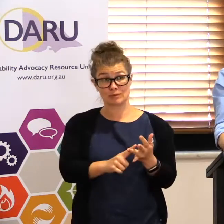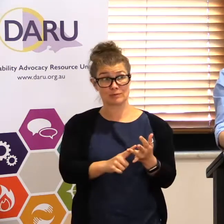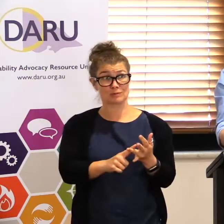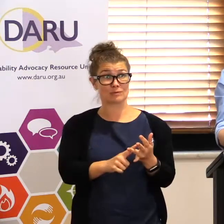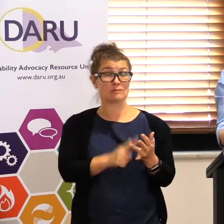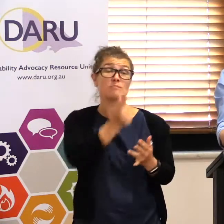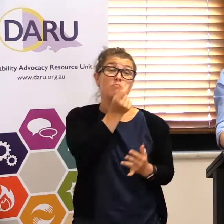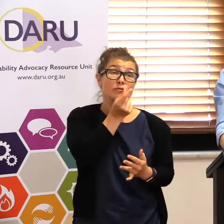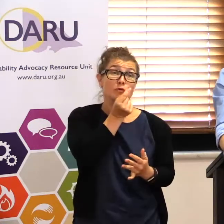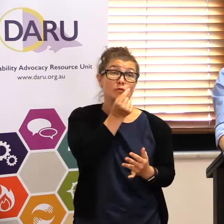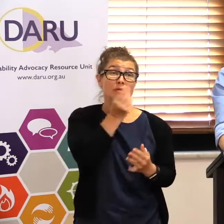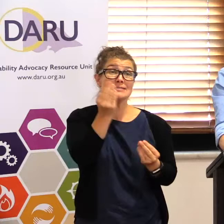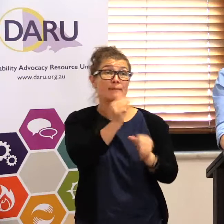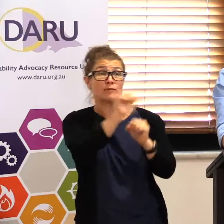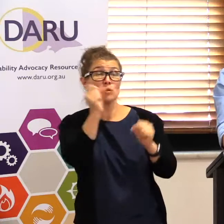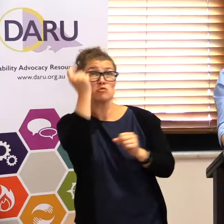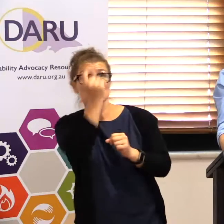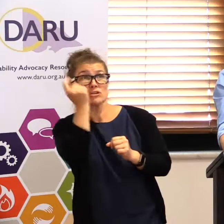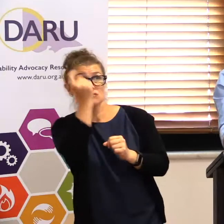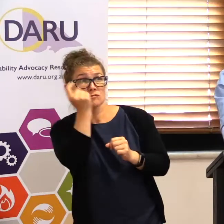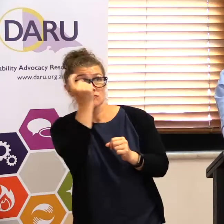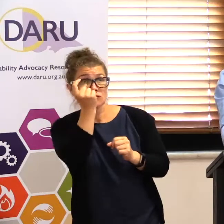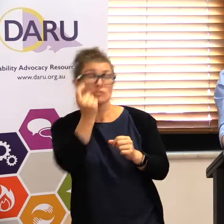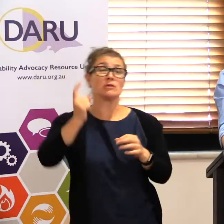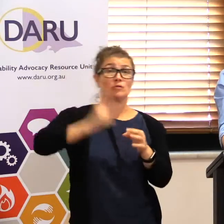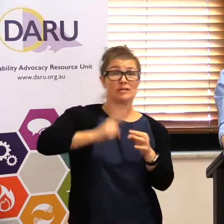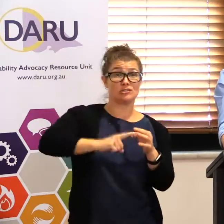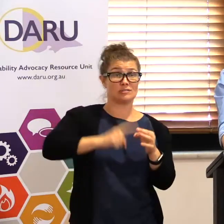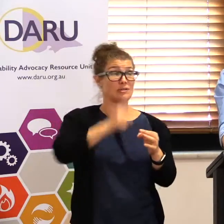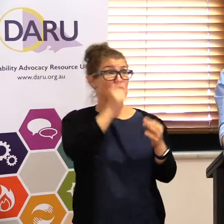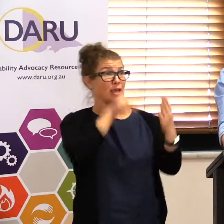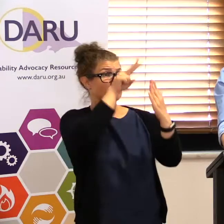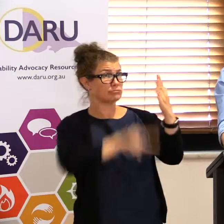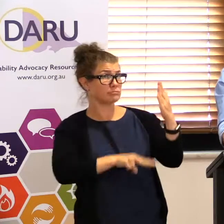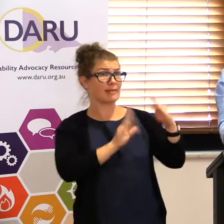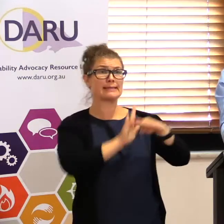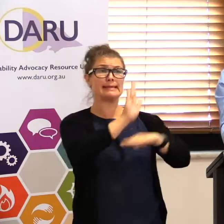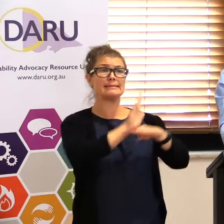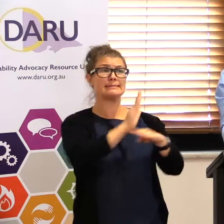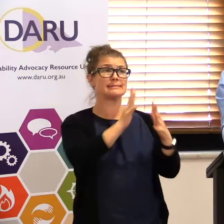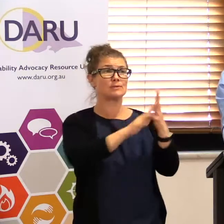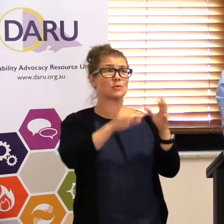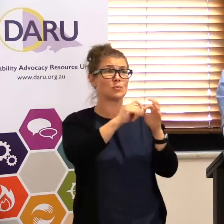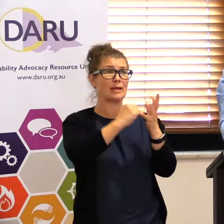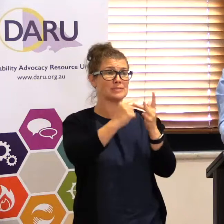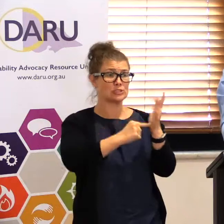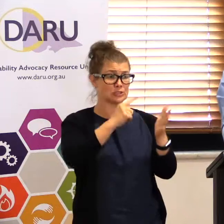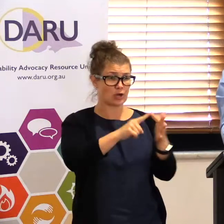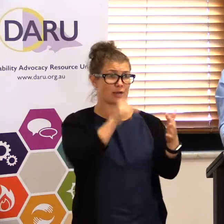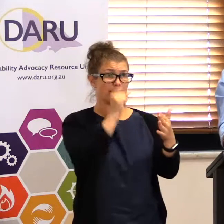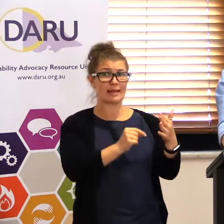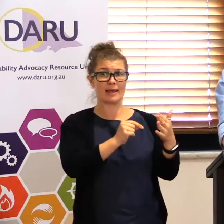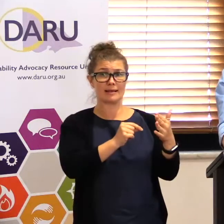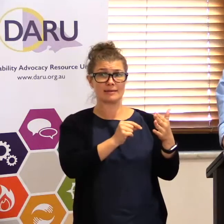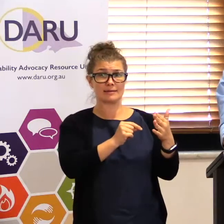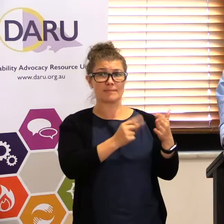that people will have already been answered. So if you register on the tenders website, you'll get access to all the answers that have